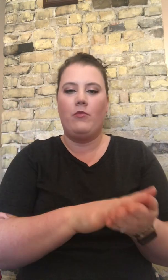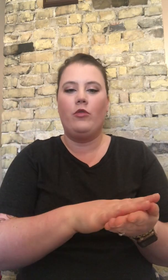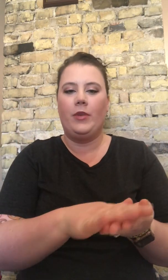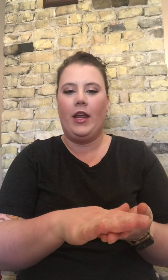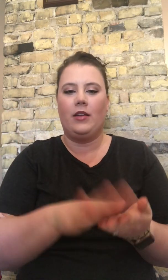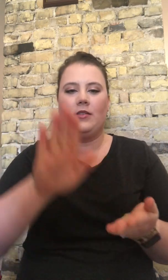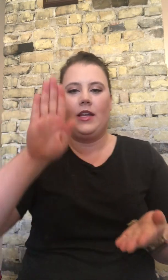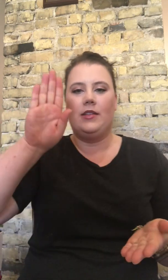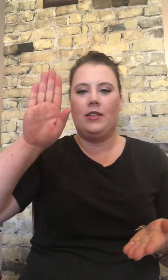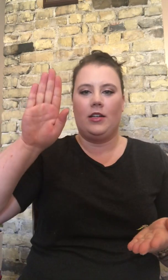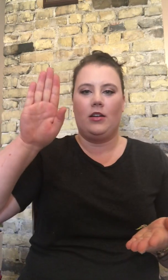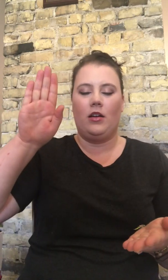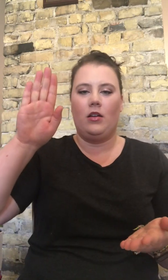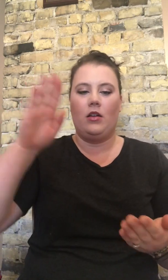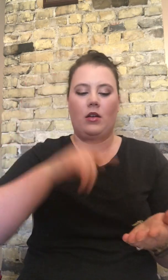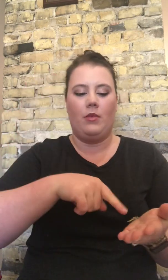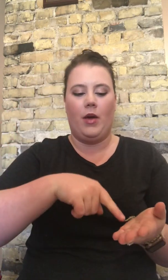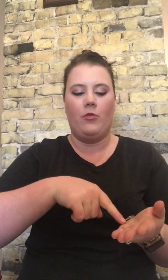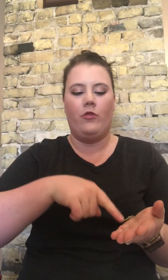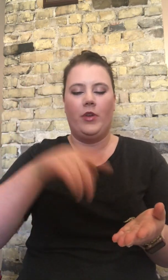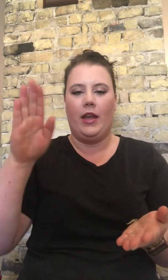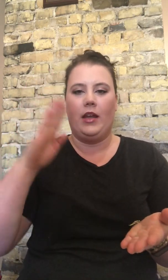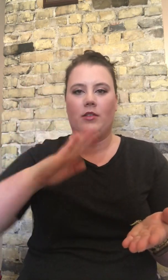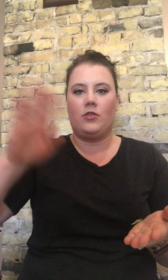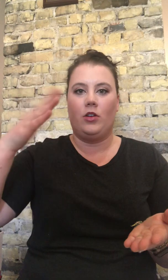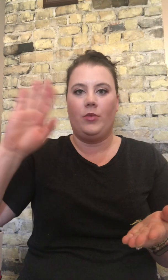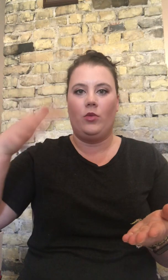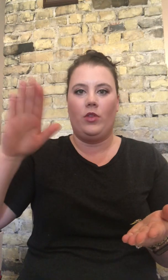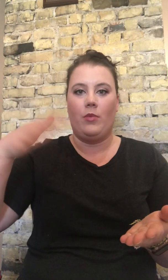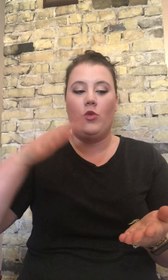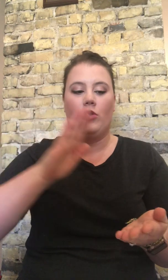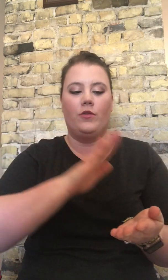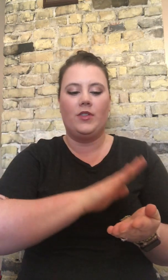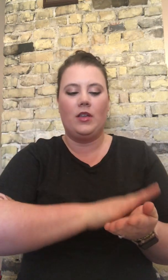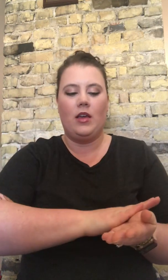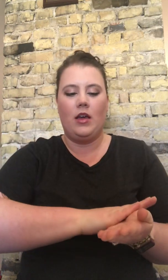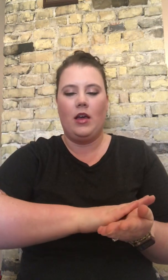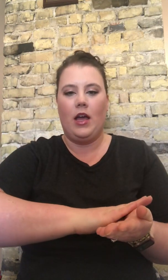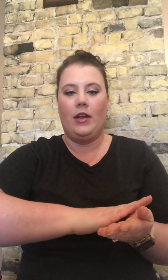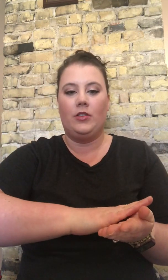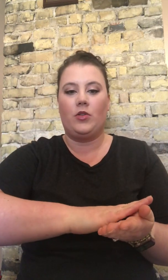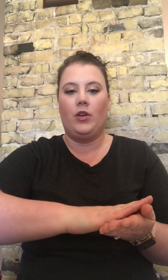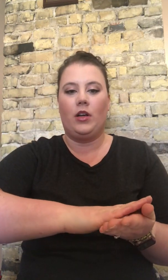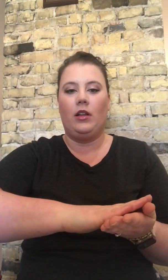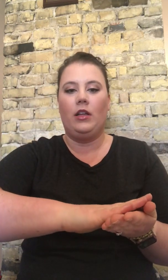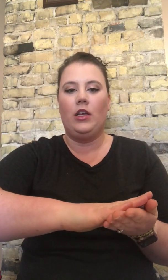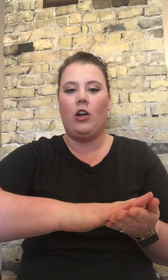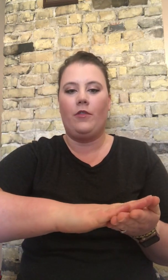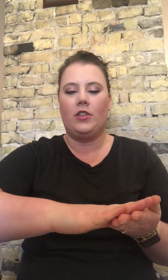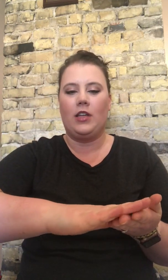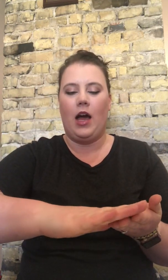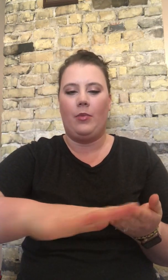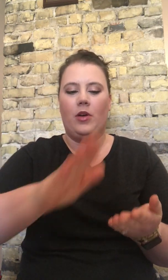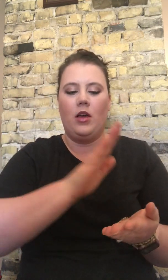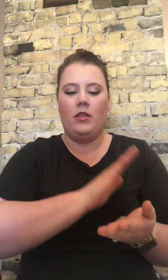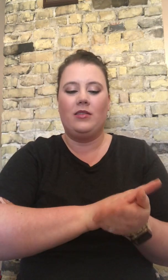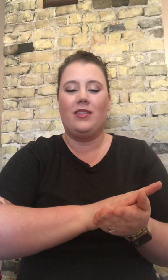non-movement hand stays here, and my movement hand is going to be the one that moves, and it's going to clean off the top. This is